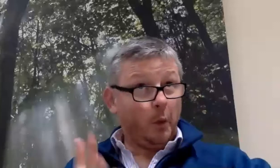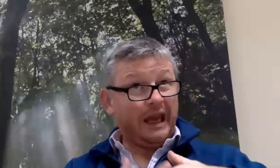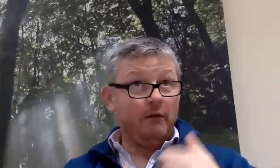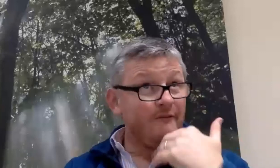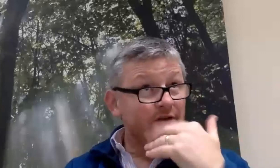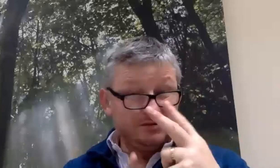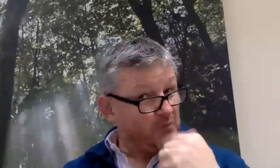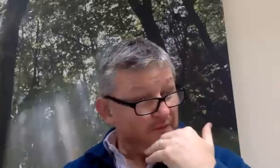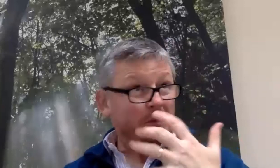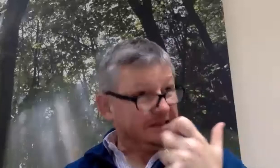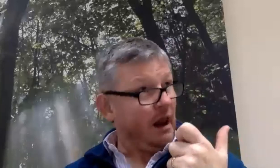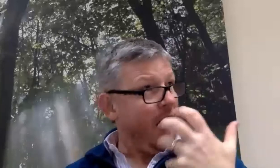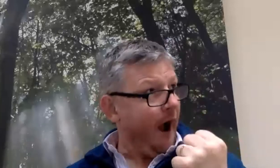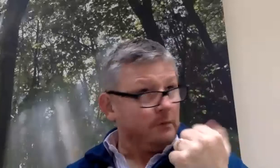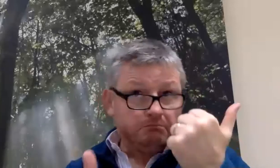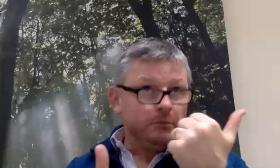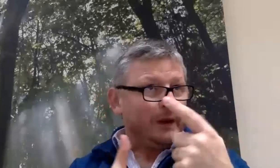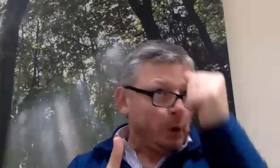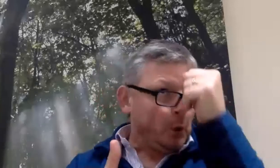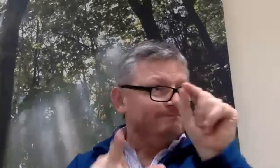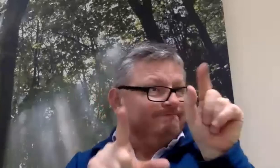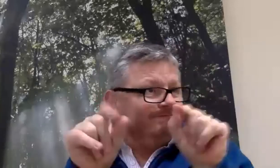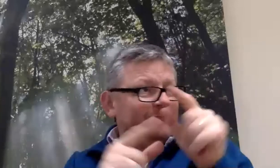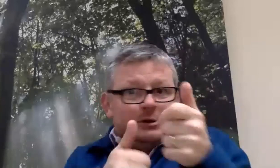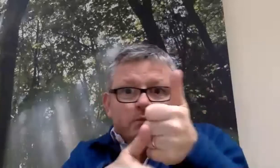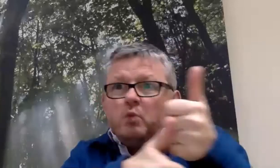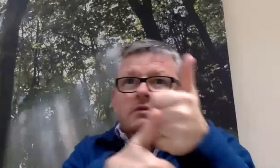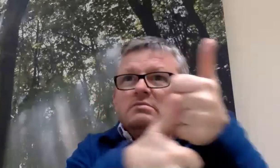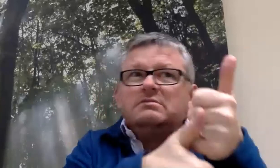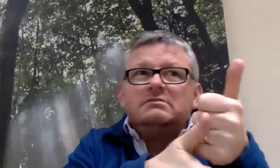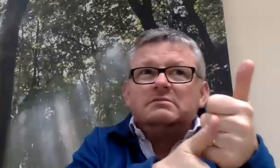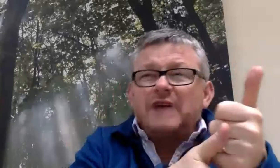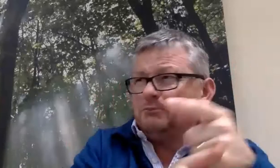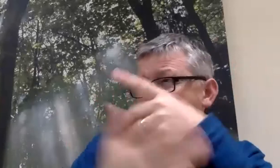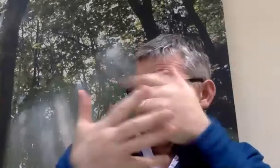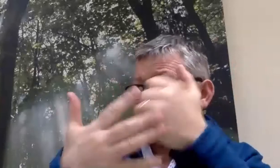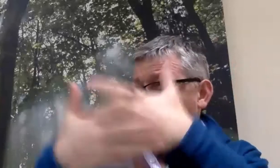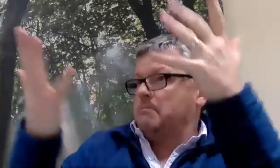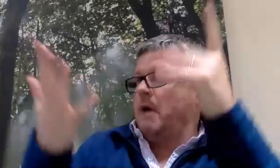there. And there's clearly an issue for us in the UK in terms of there not being enough interpreters.